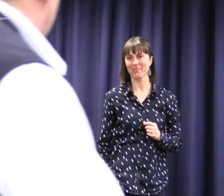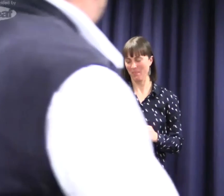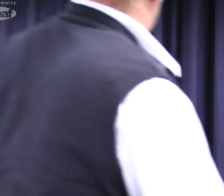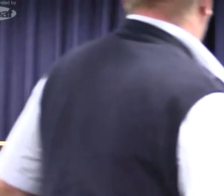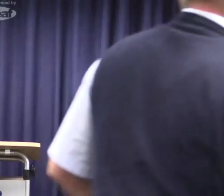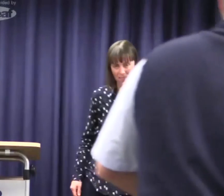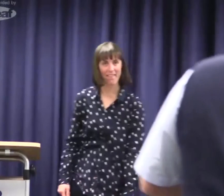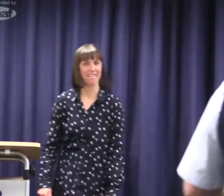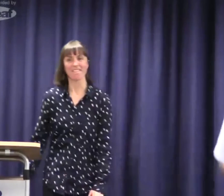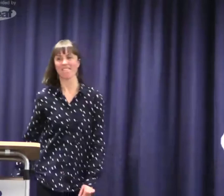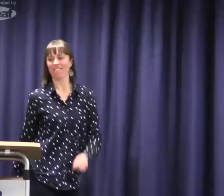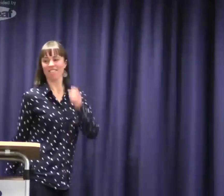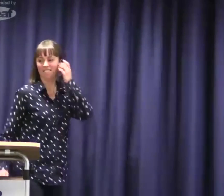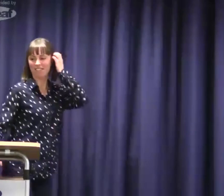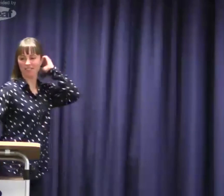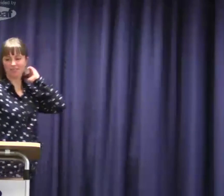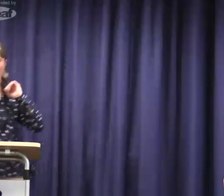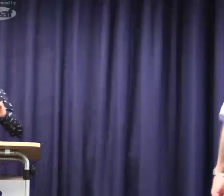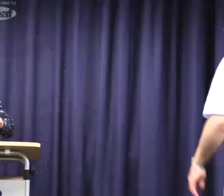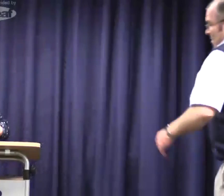But we'll go to Adrian first.